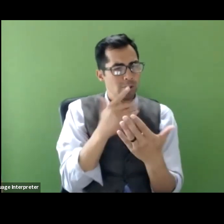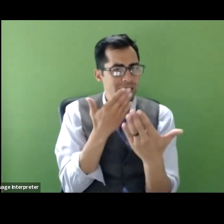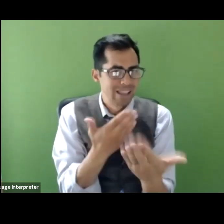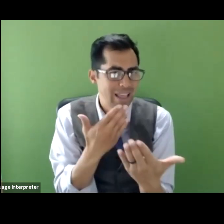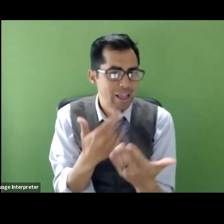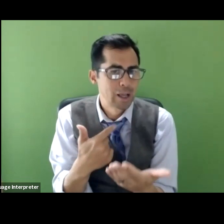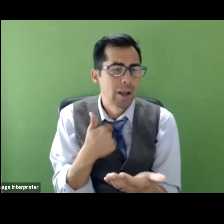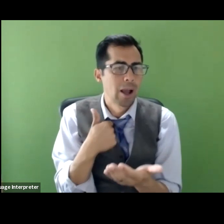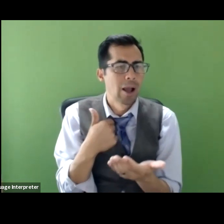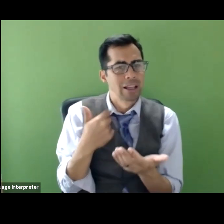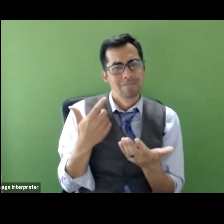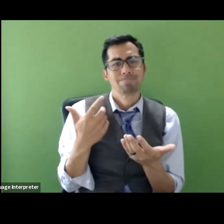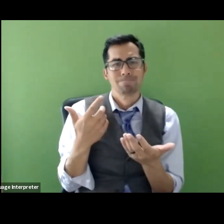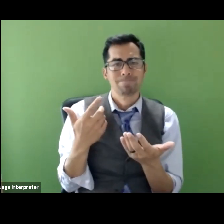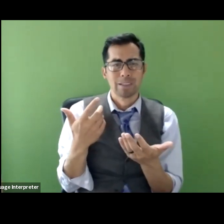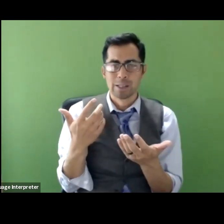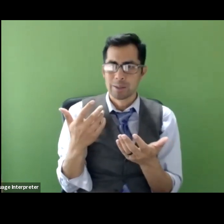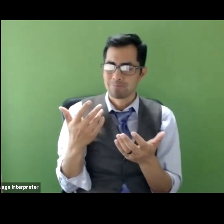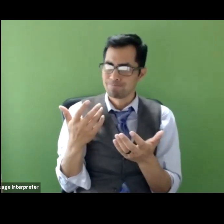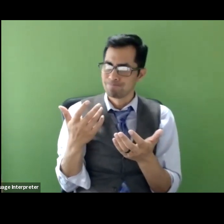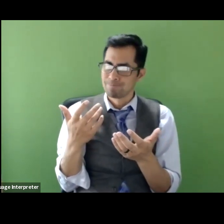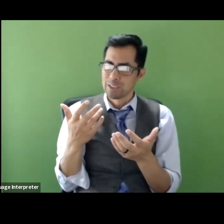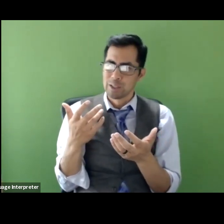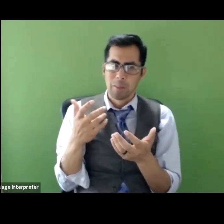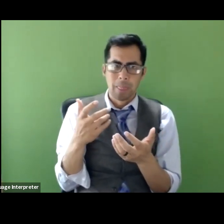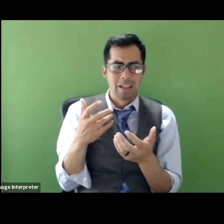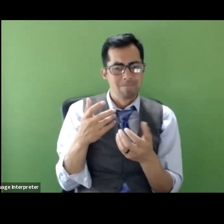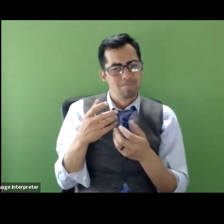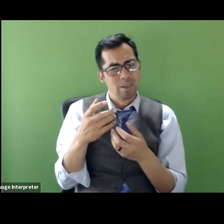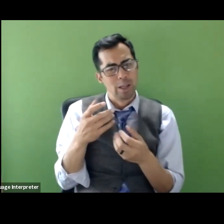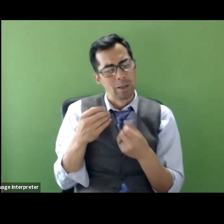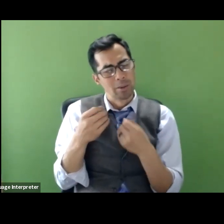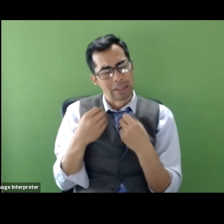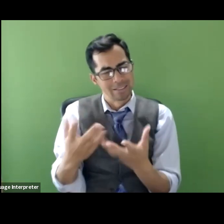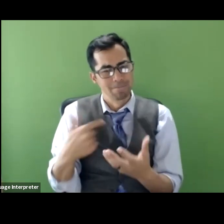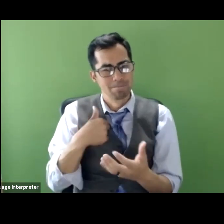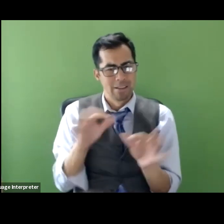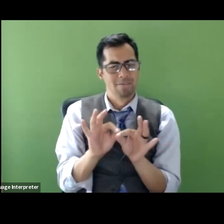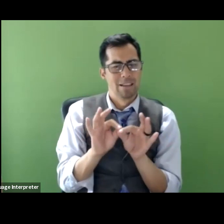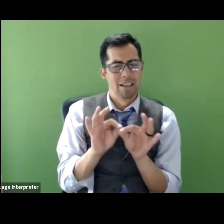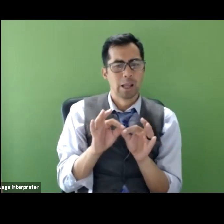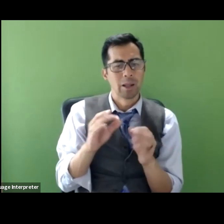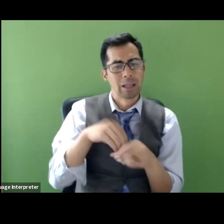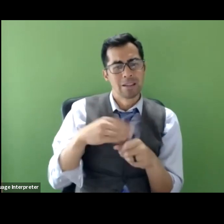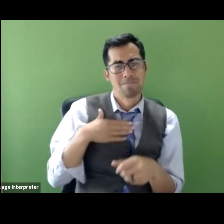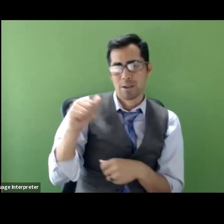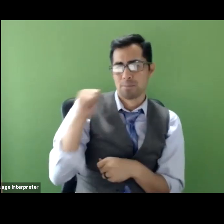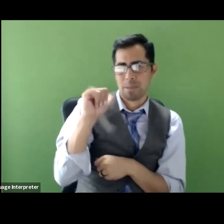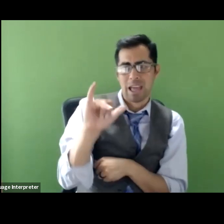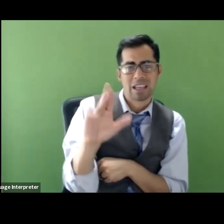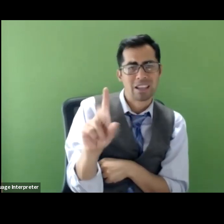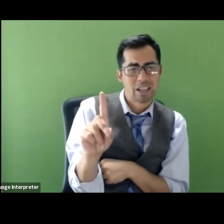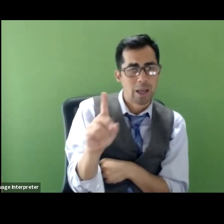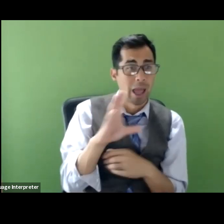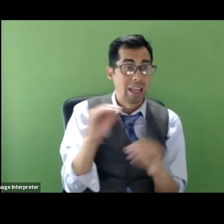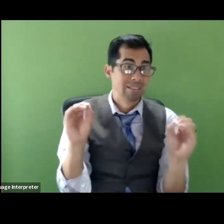a network of free public libraries. It makes me value what I have in my backyard today, and it is